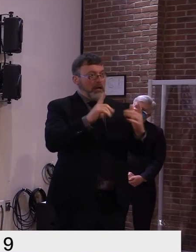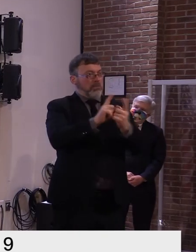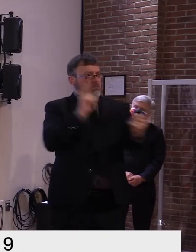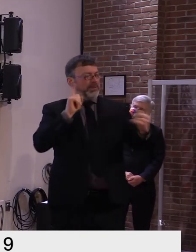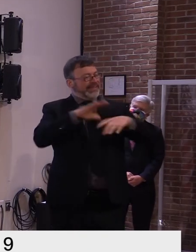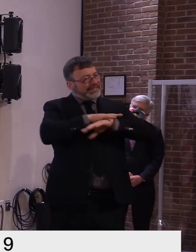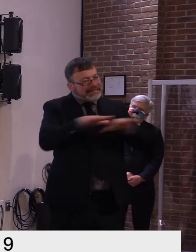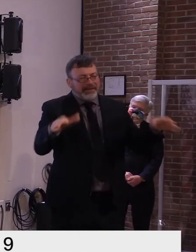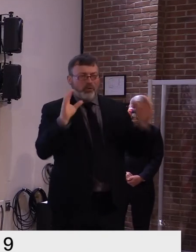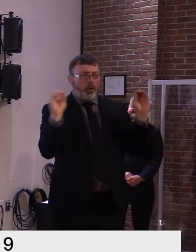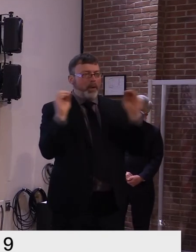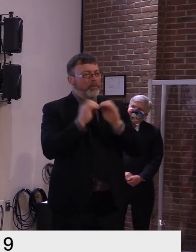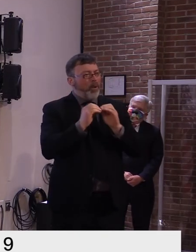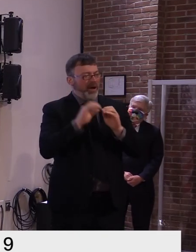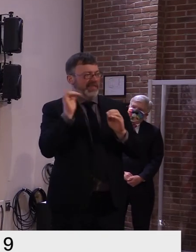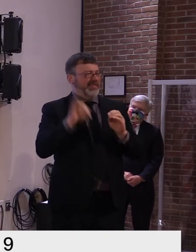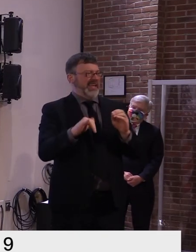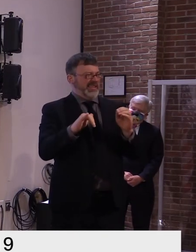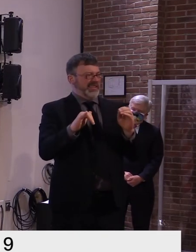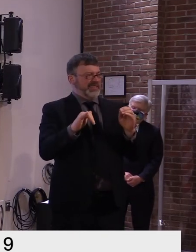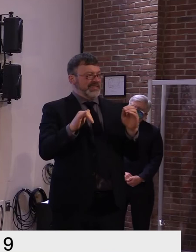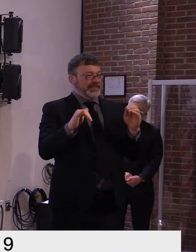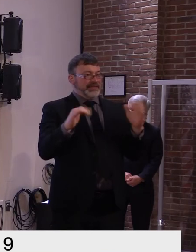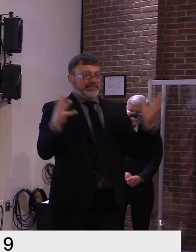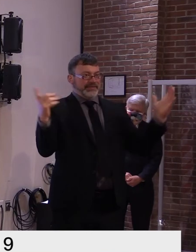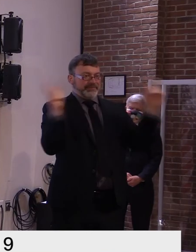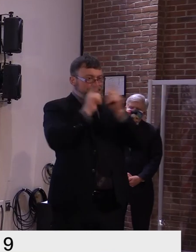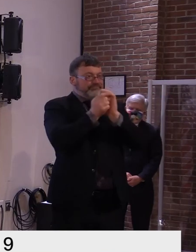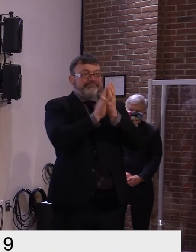distancing being a phenomenon of the past.